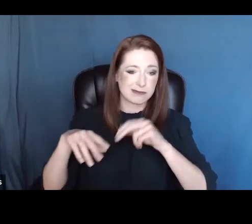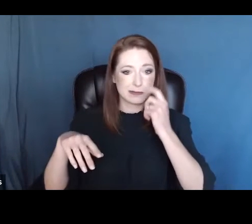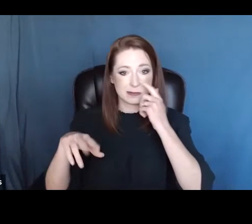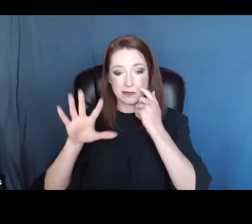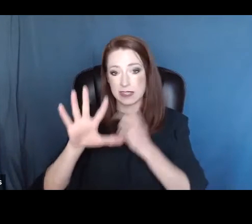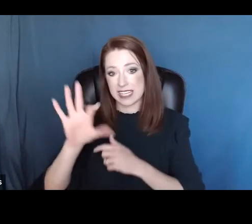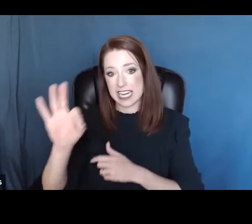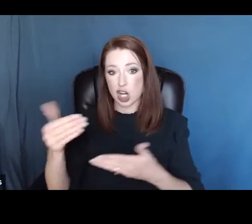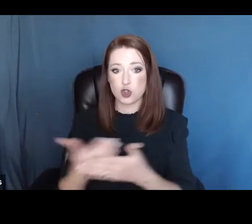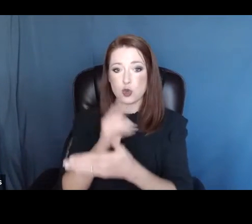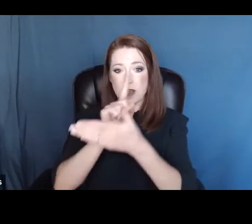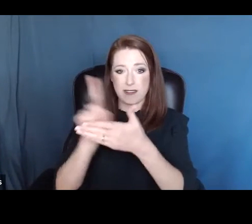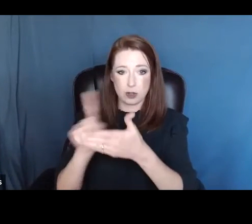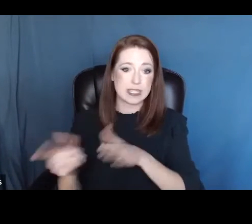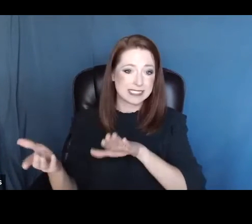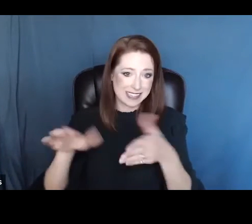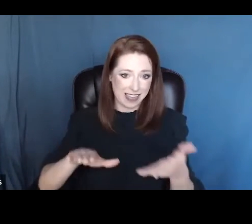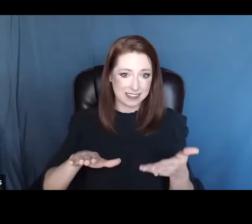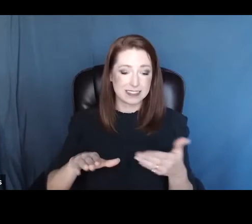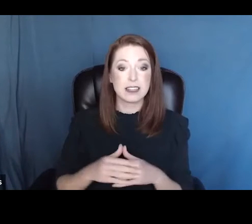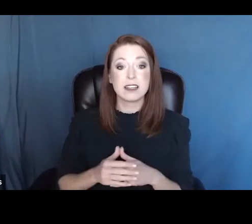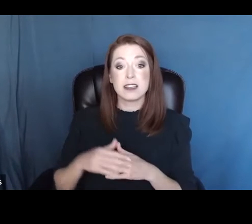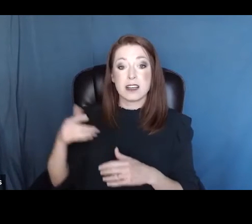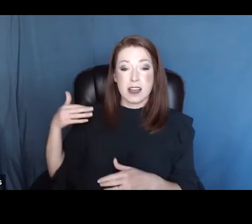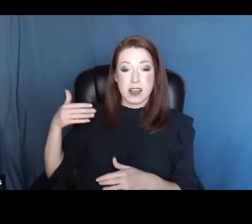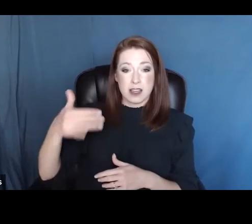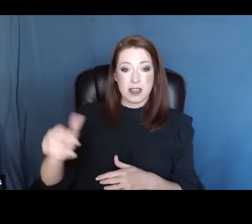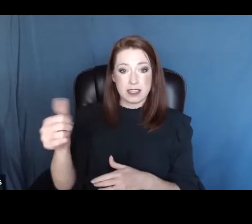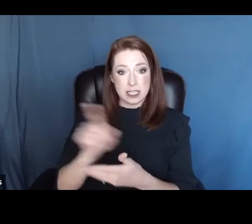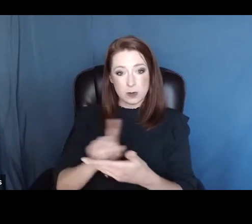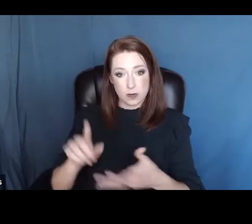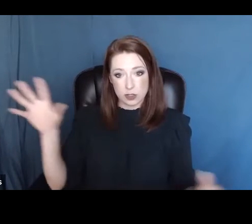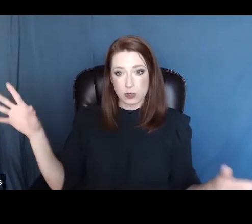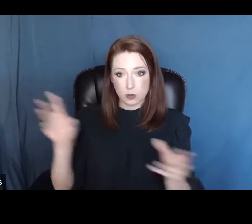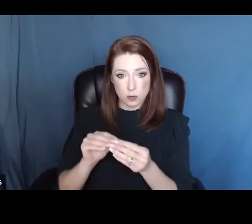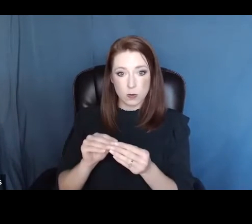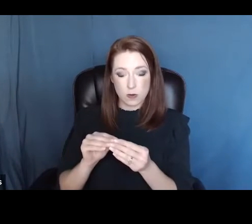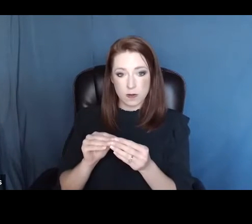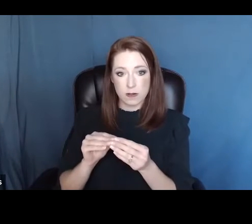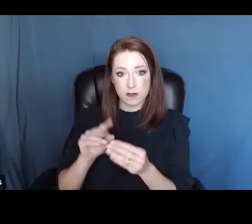59 new weekly deaths. Over the course of these 10 weeks, a total of